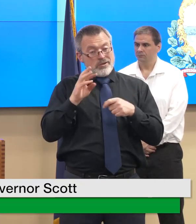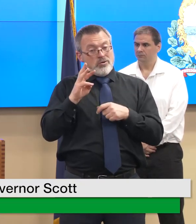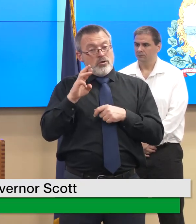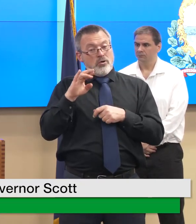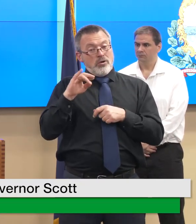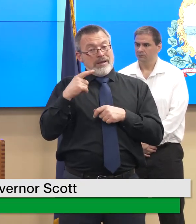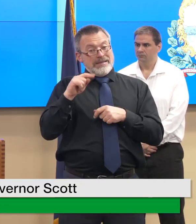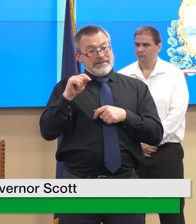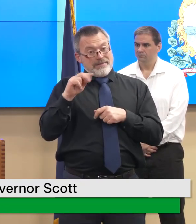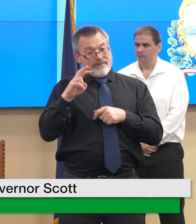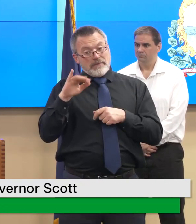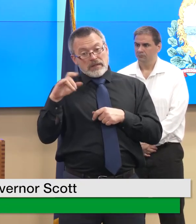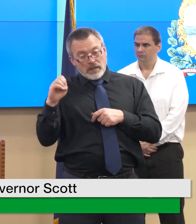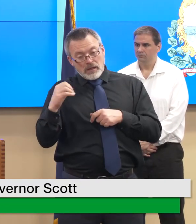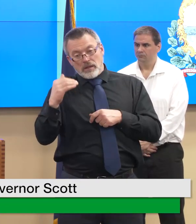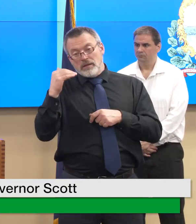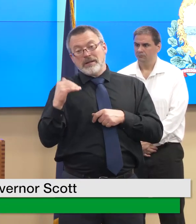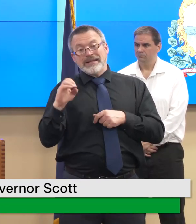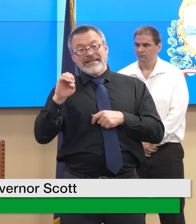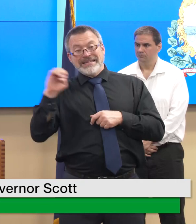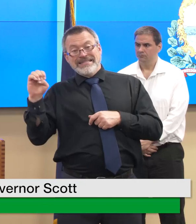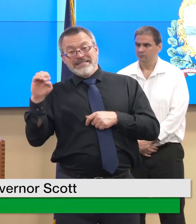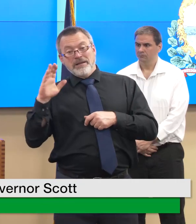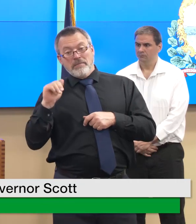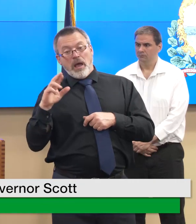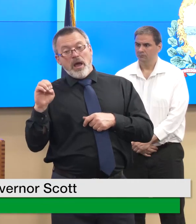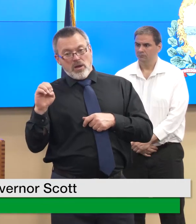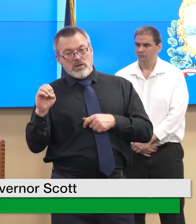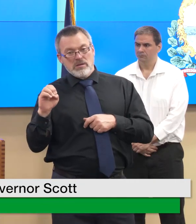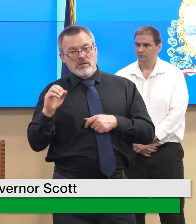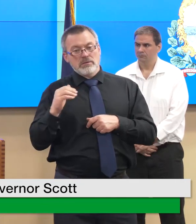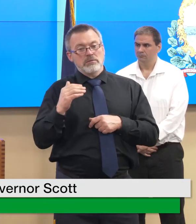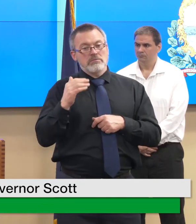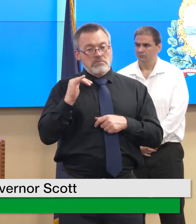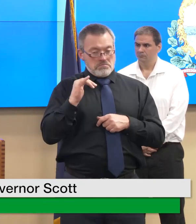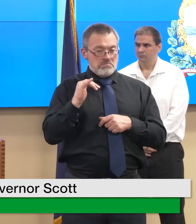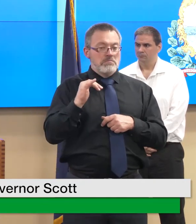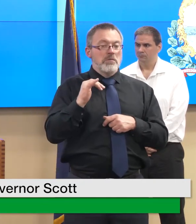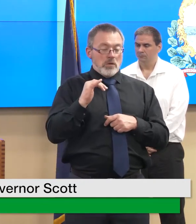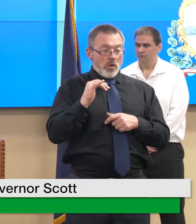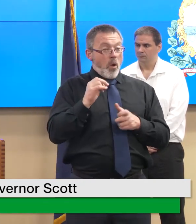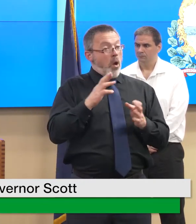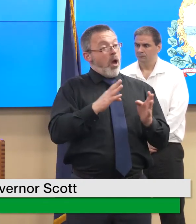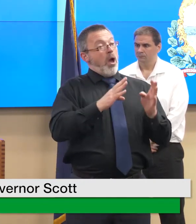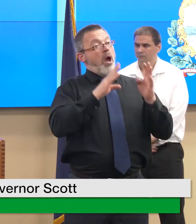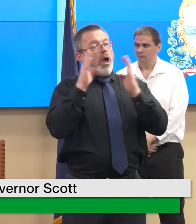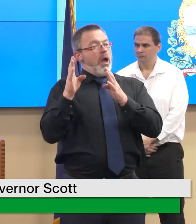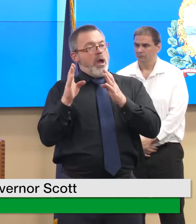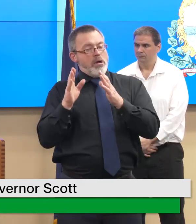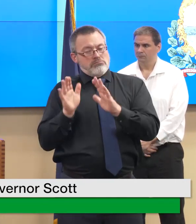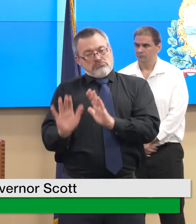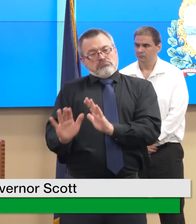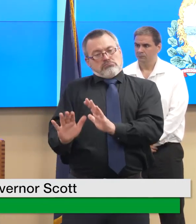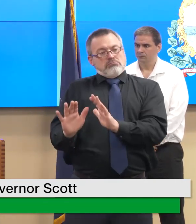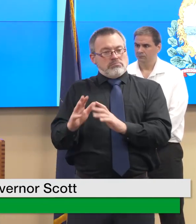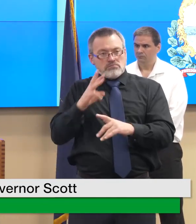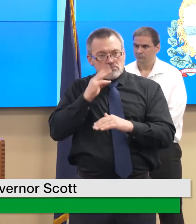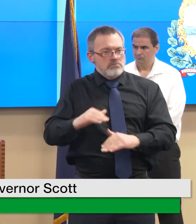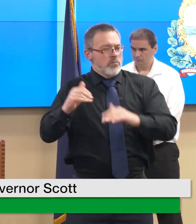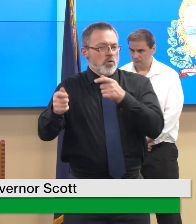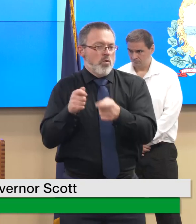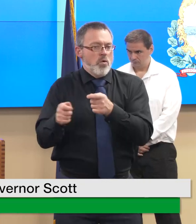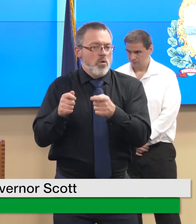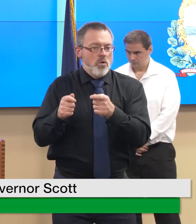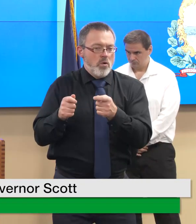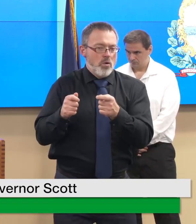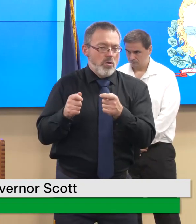those facilities are considered passive flood control facilities, so they have a certain amount of storage that they are capable of holding back.